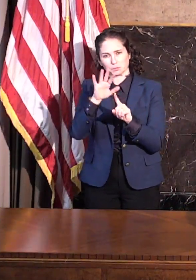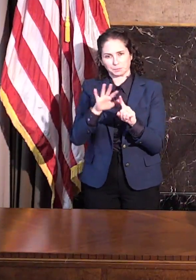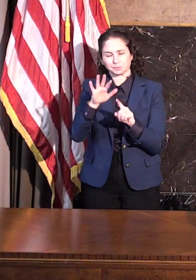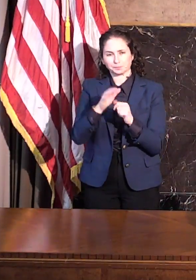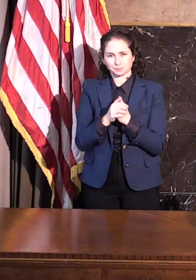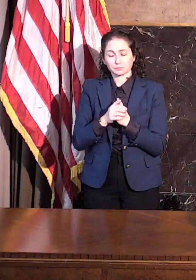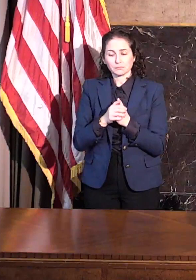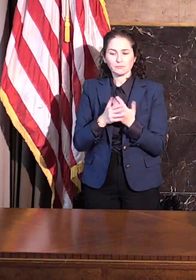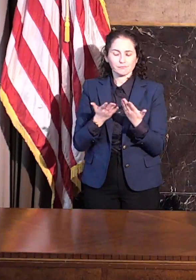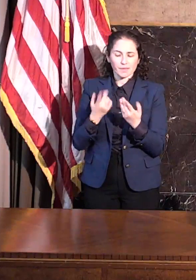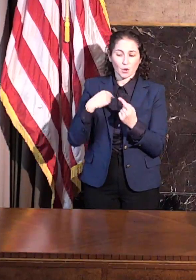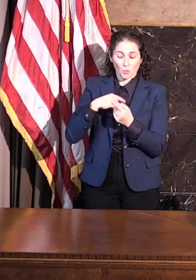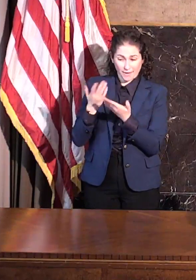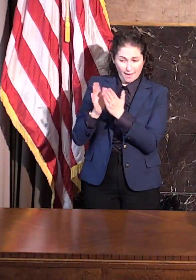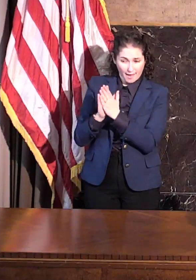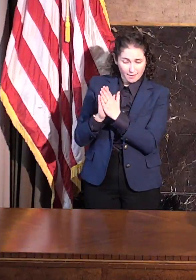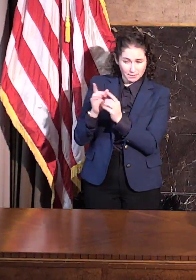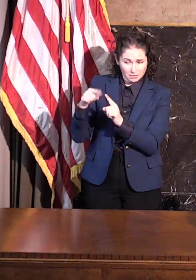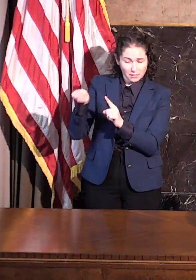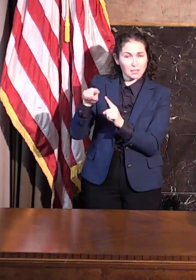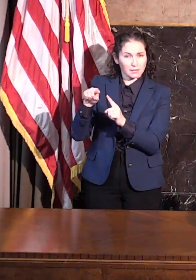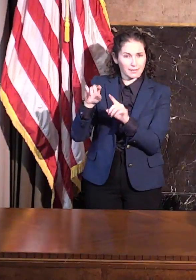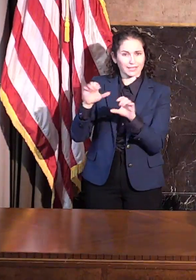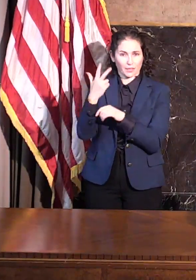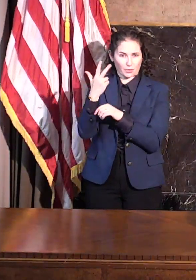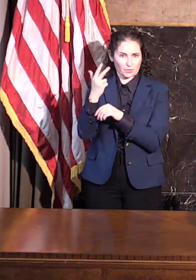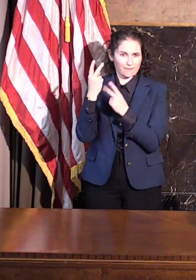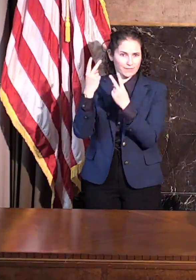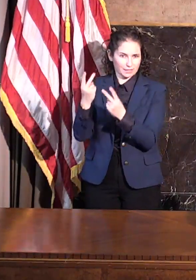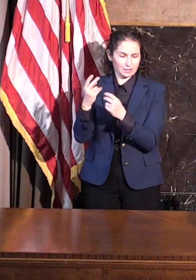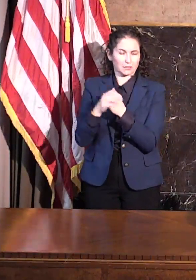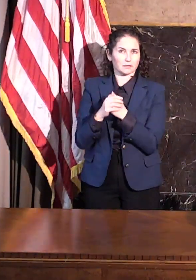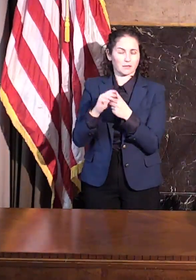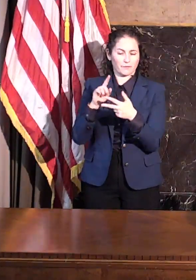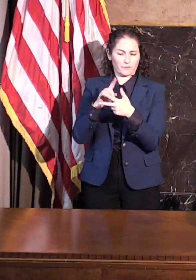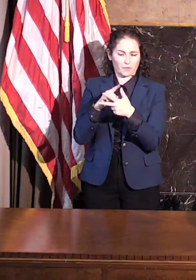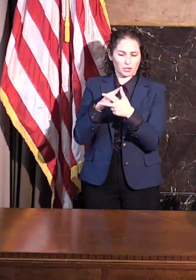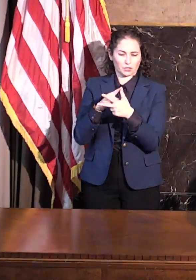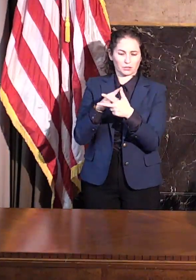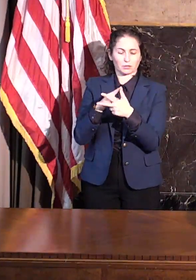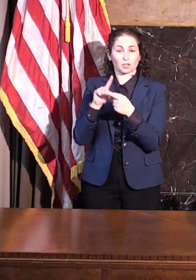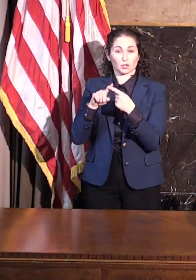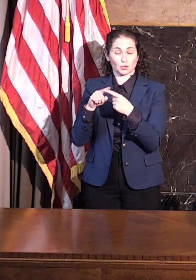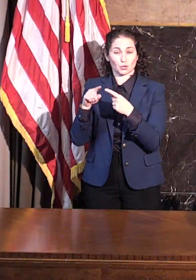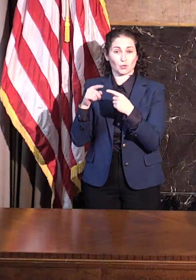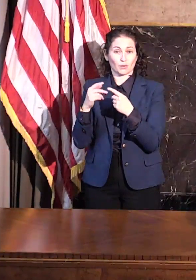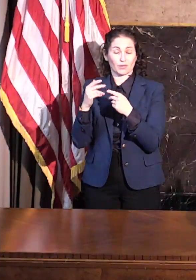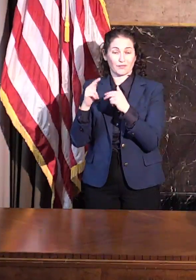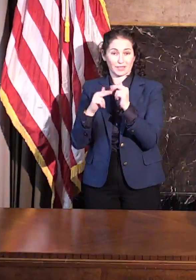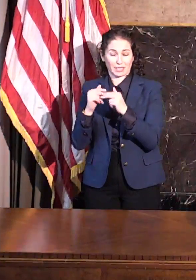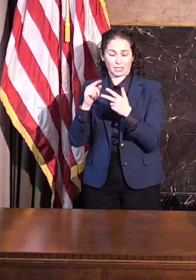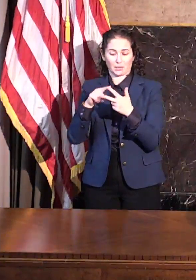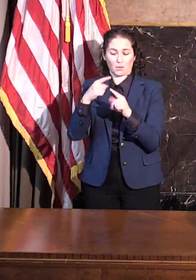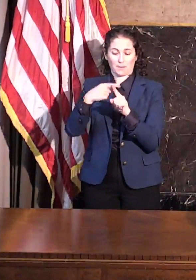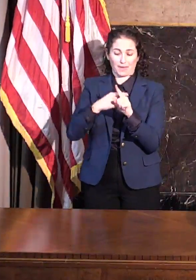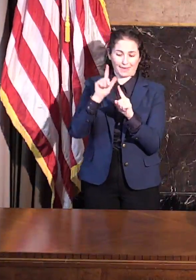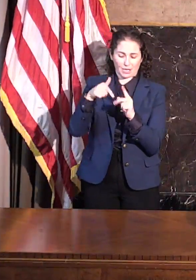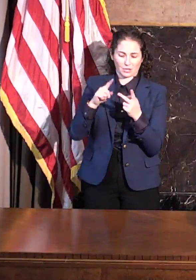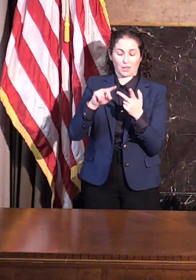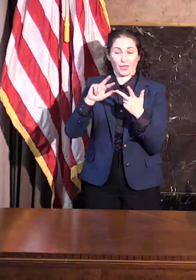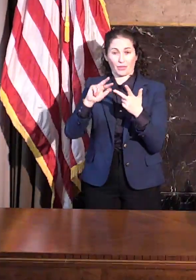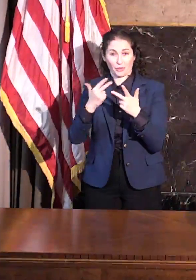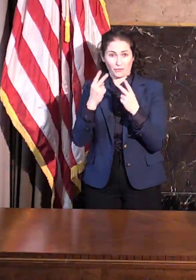from the long-term care partnership program over. Where are we in terms of how many more weeks are we expected to have doses even diverted to that program,